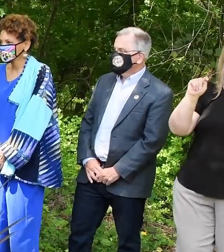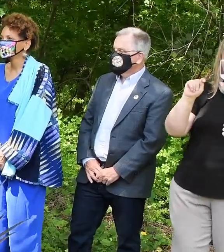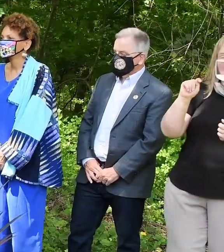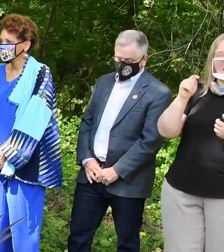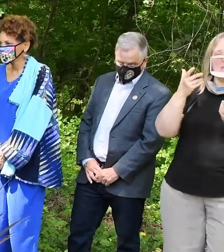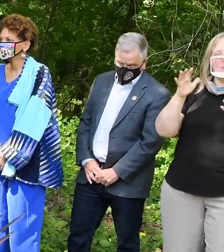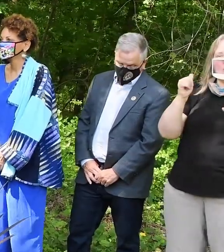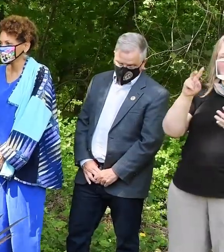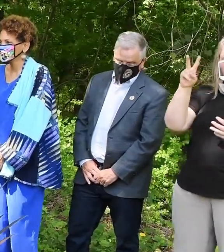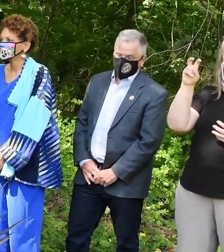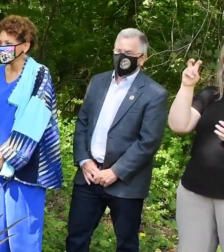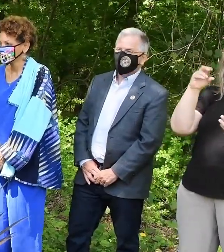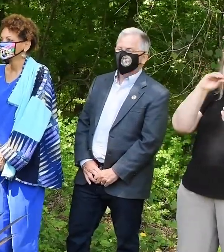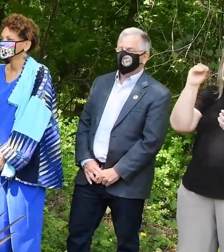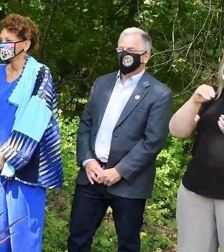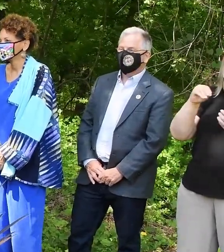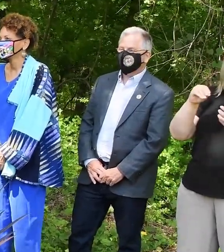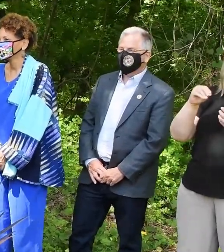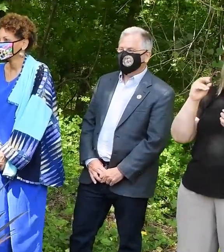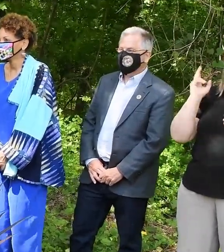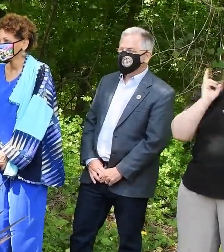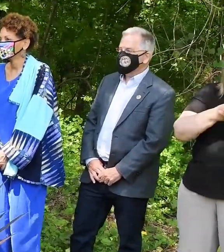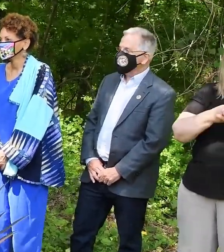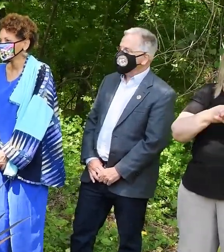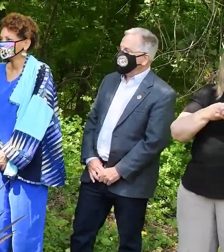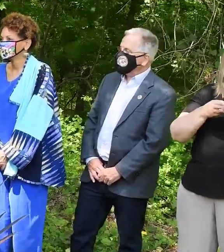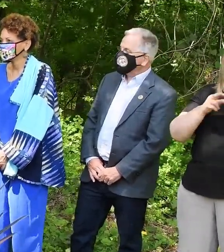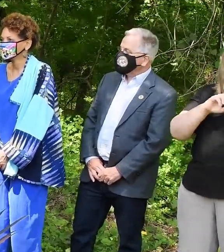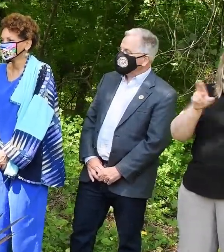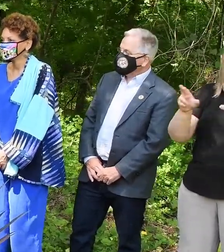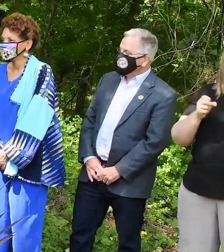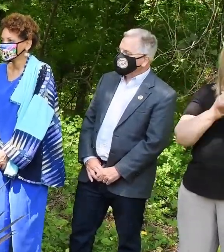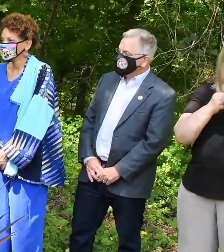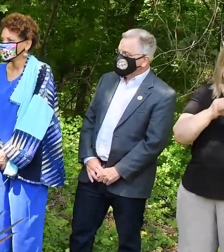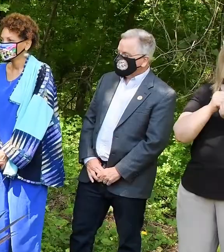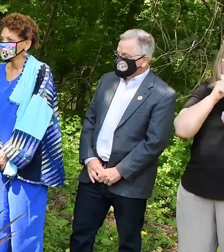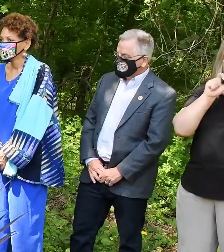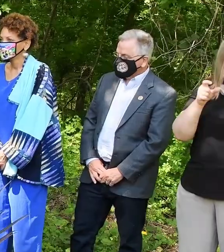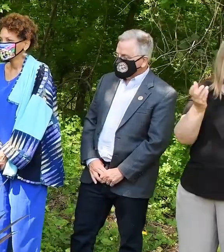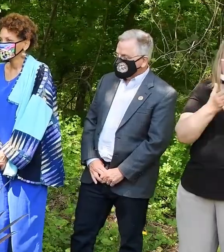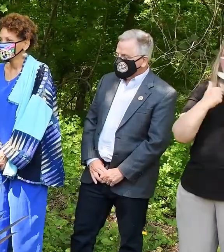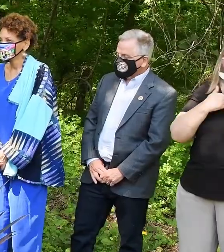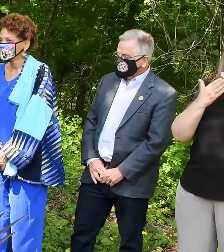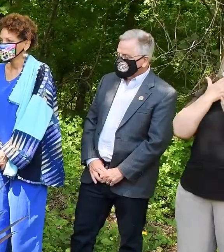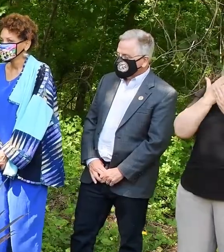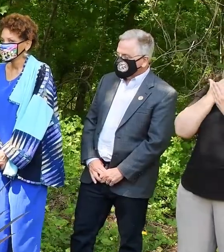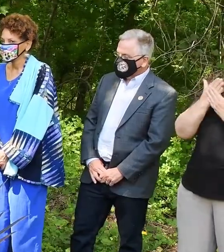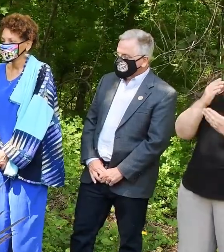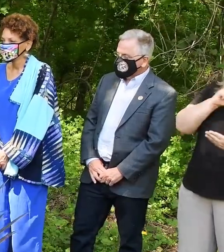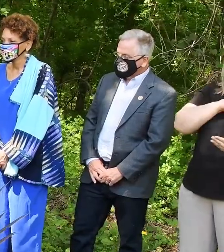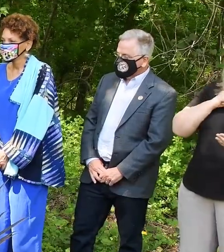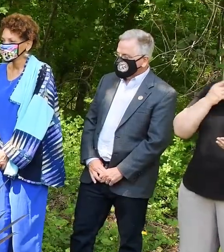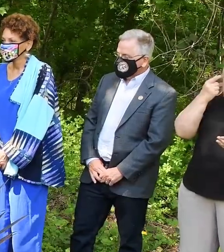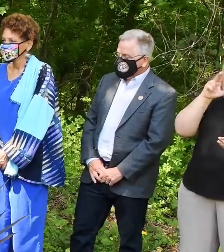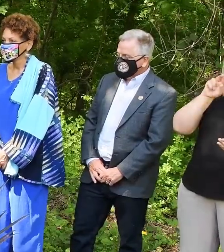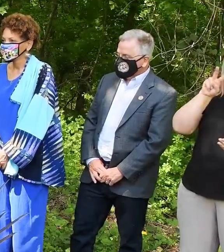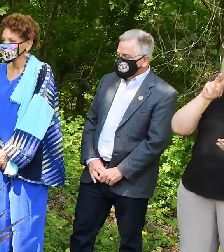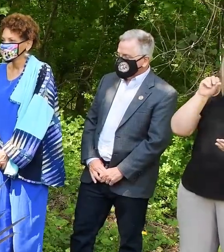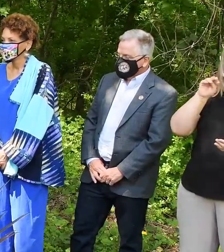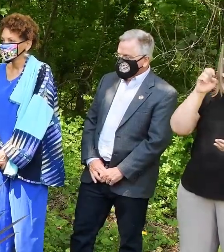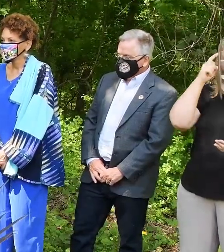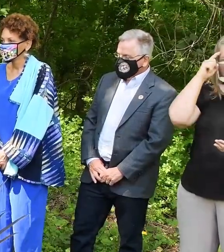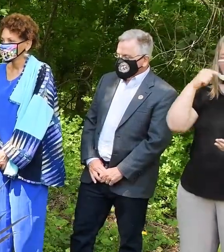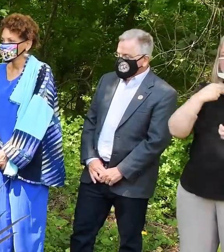already 200% on board and doesn't need to be persuaded. So I want to thank Senator Gazzoni for making this